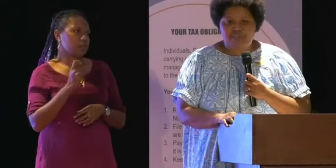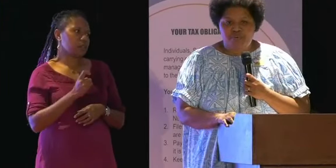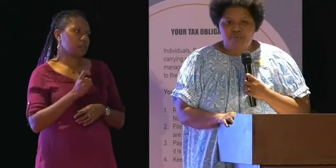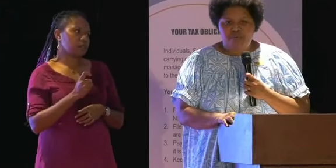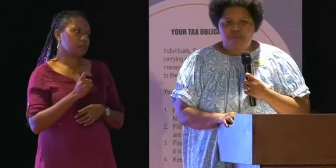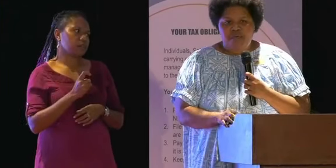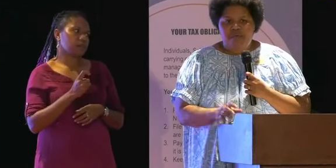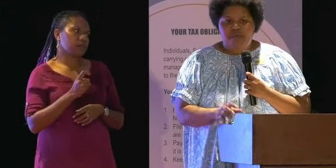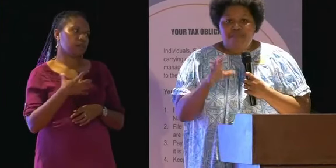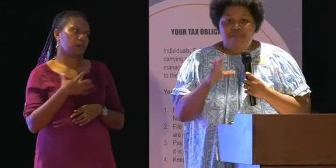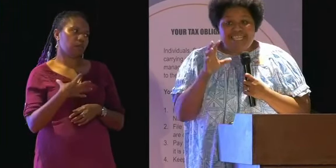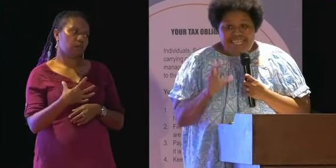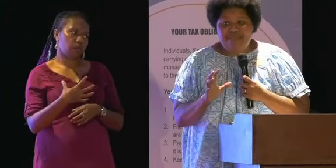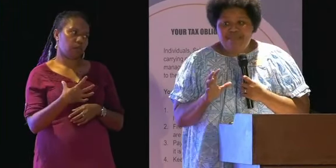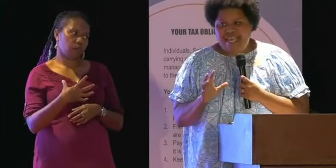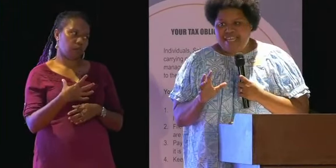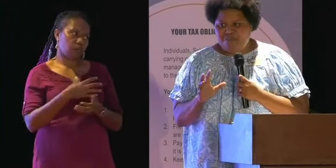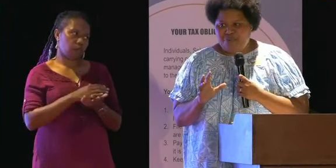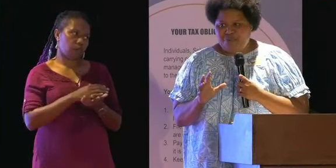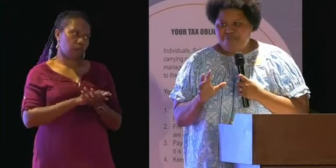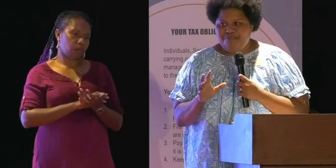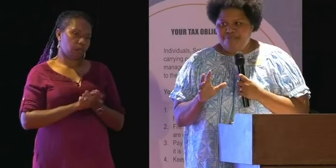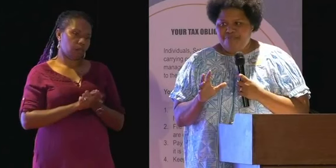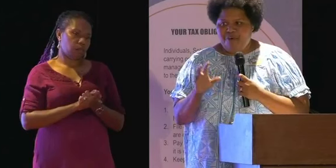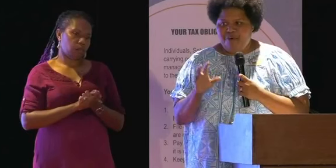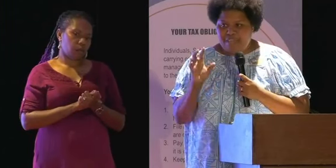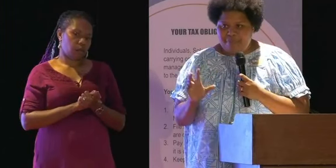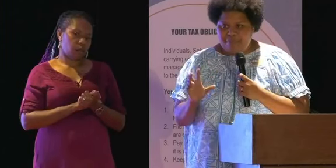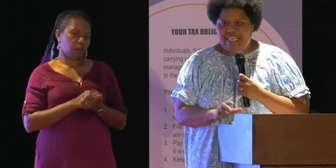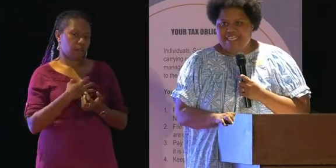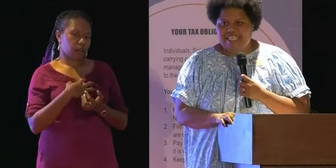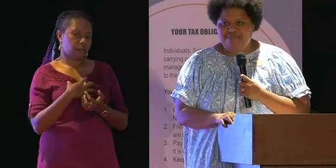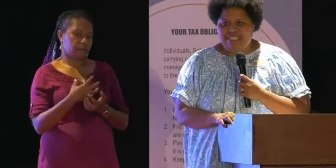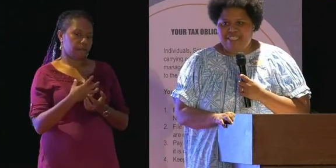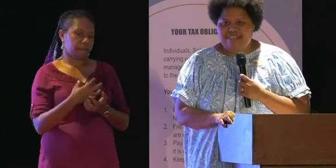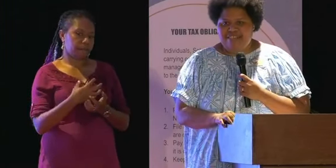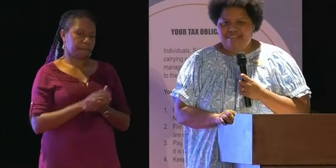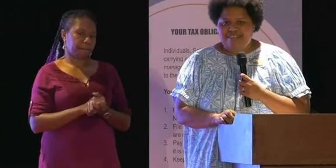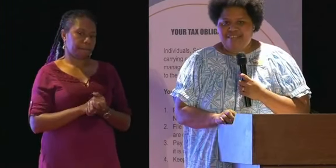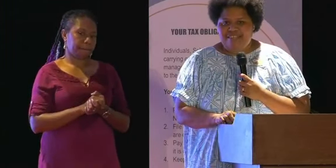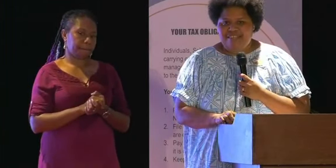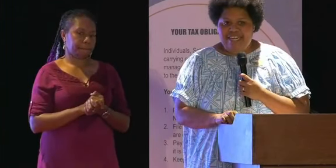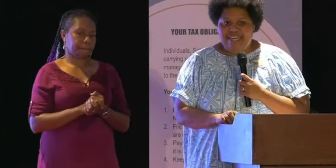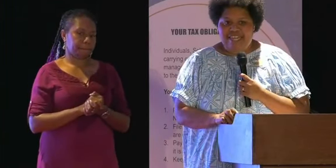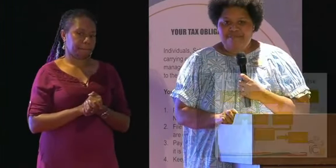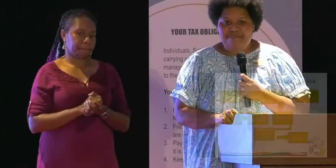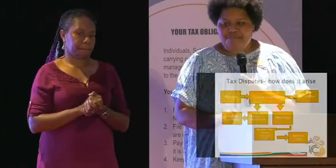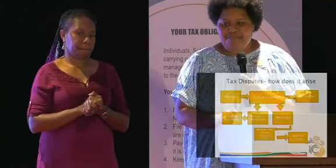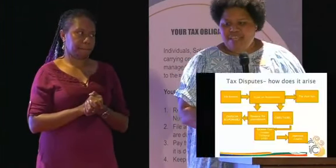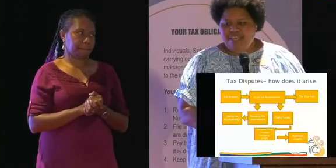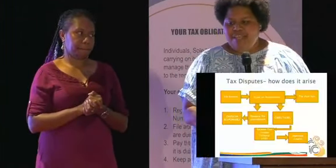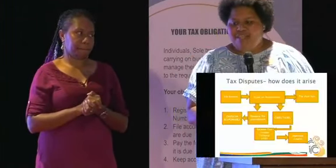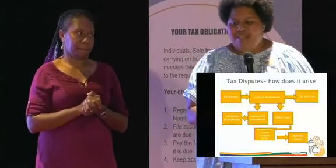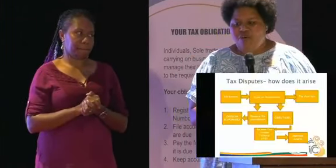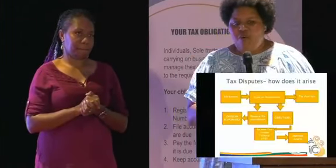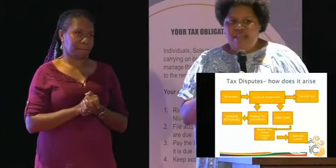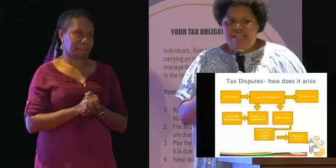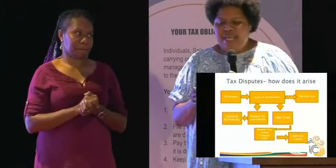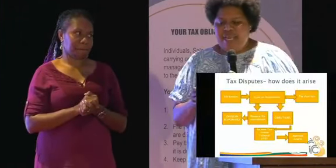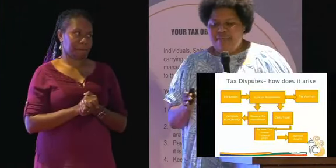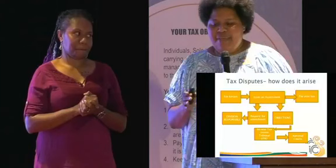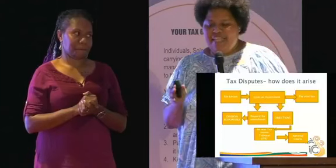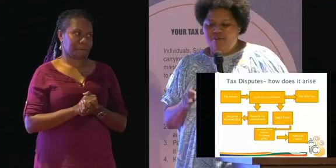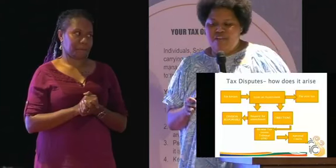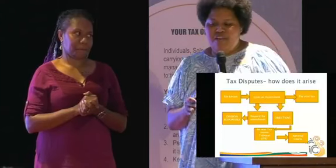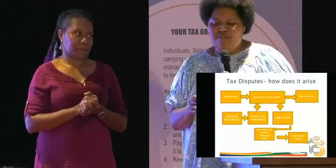holistic view, but independent view of that particular assessment. Is that clear? So when